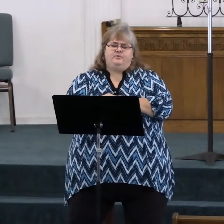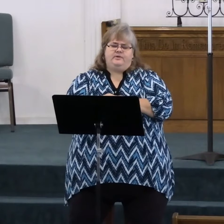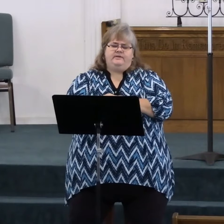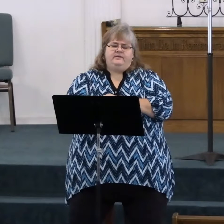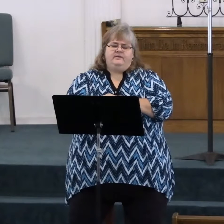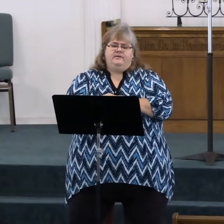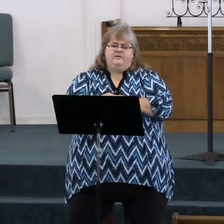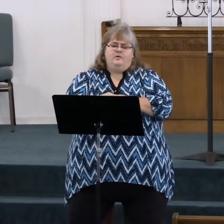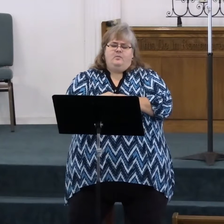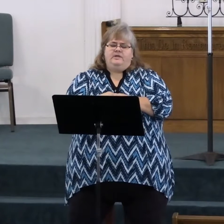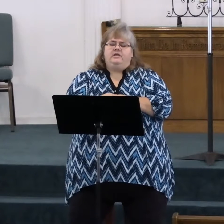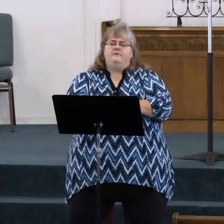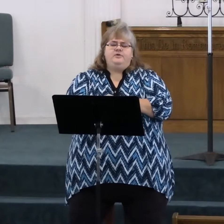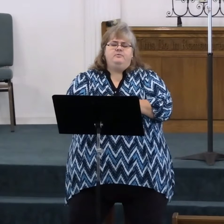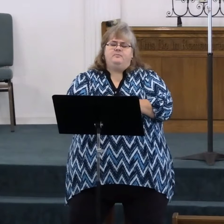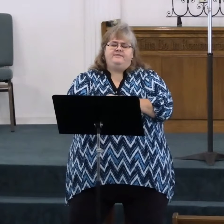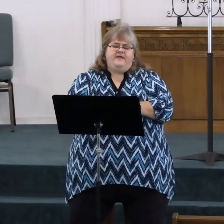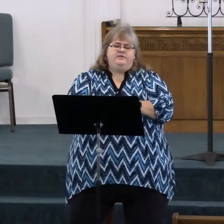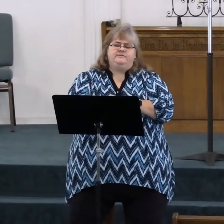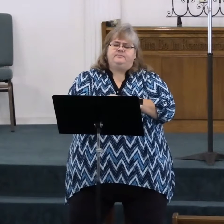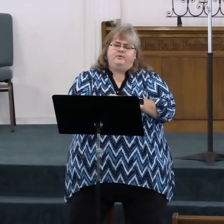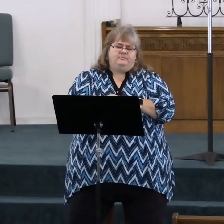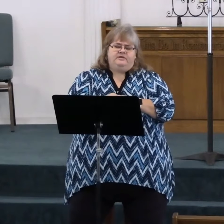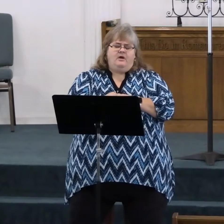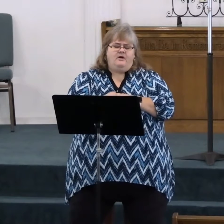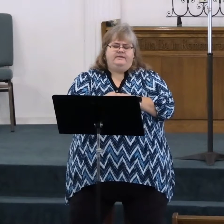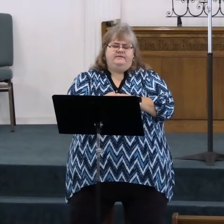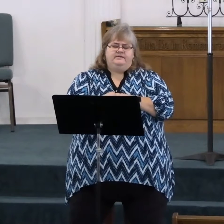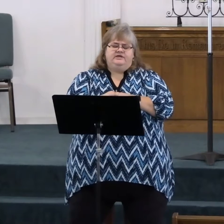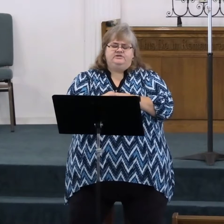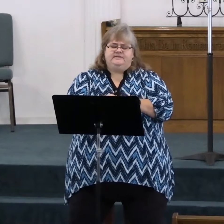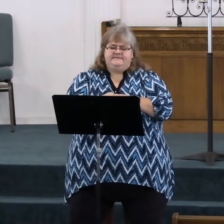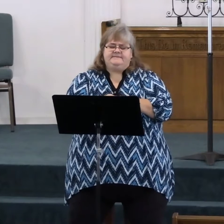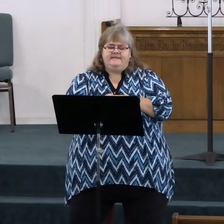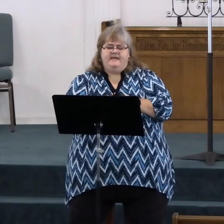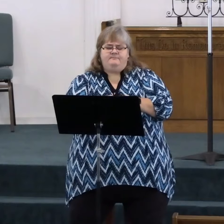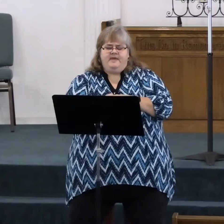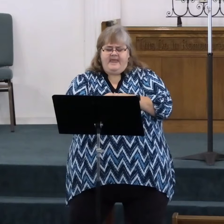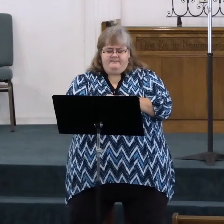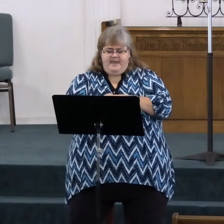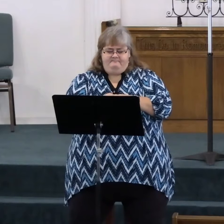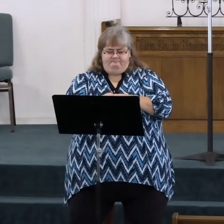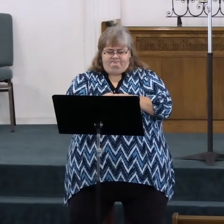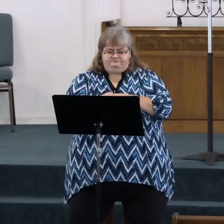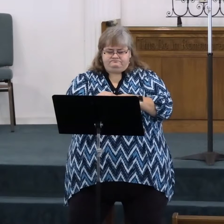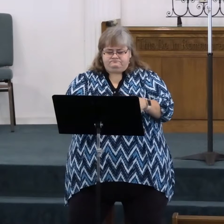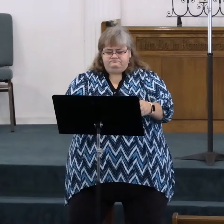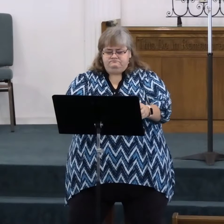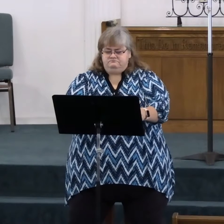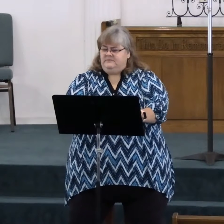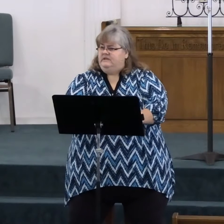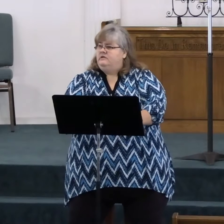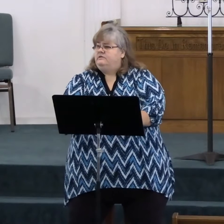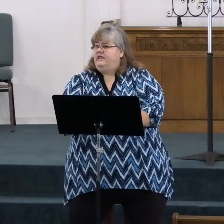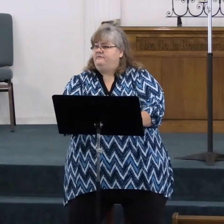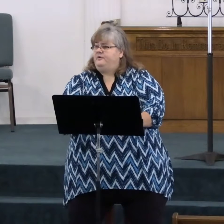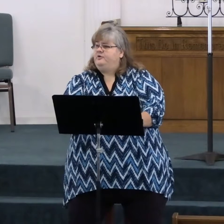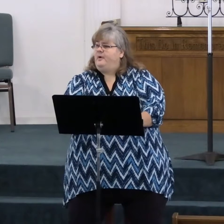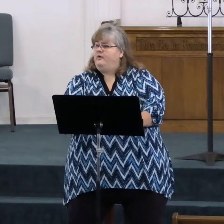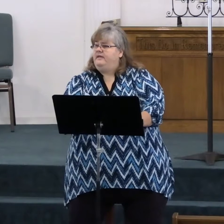Lord. We love you and we thank you supremely, God. In Jesus' name, amen. Now, the first part of